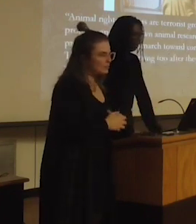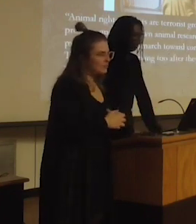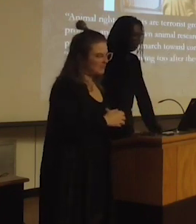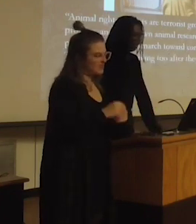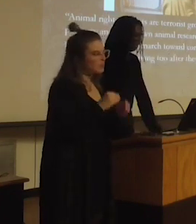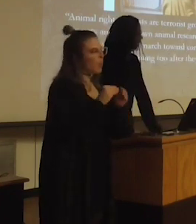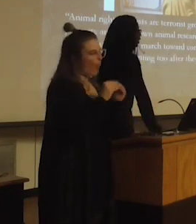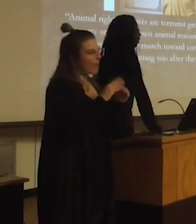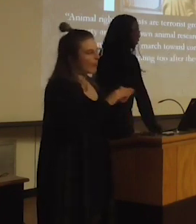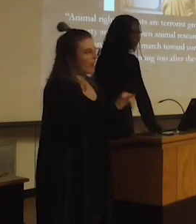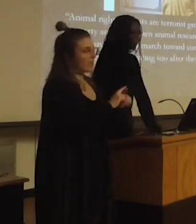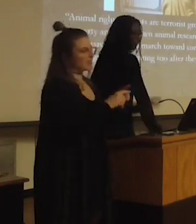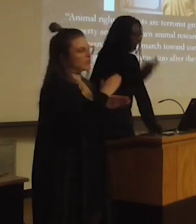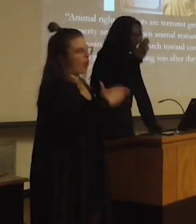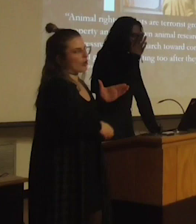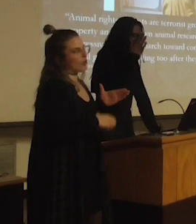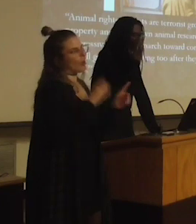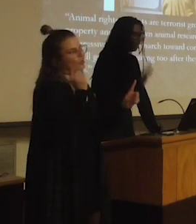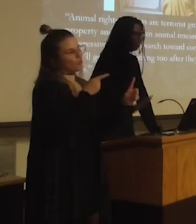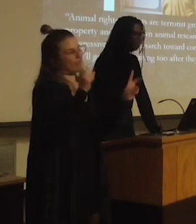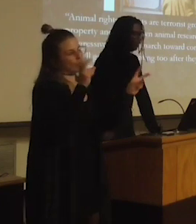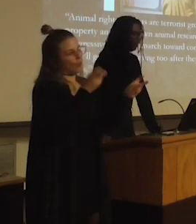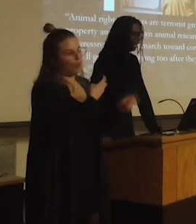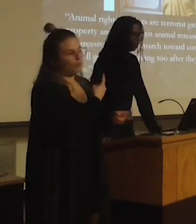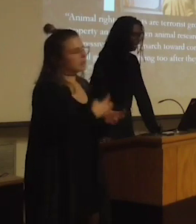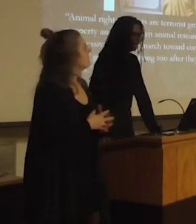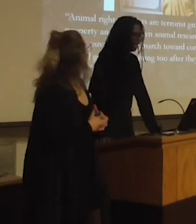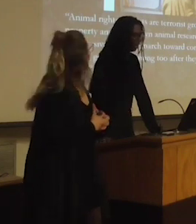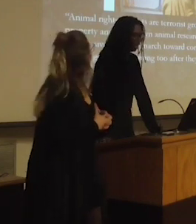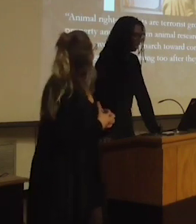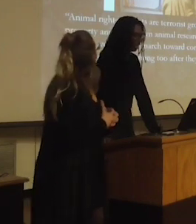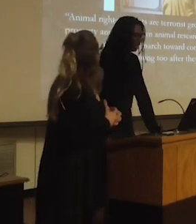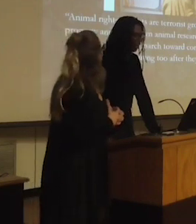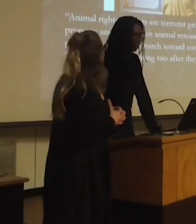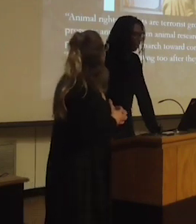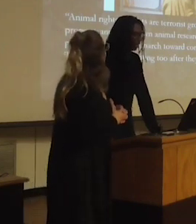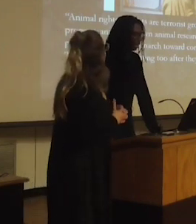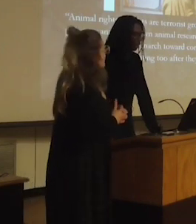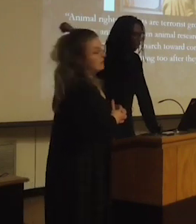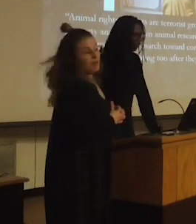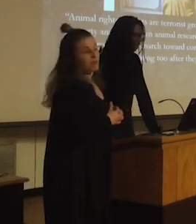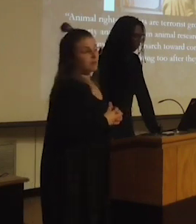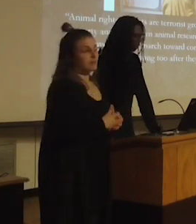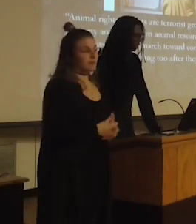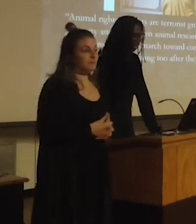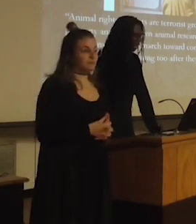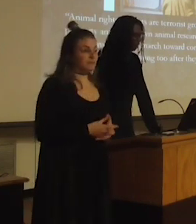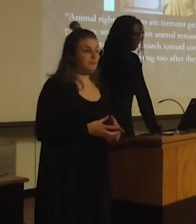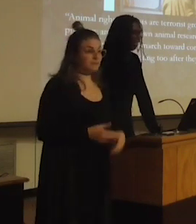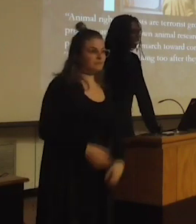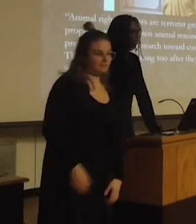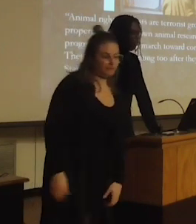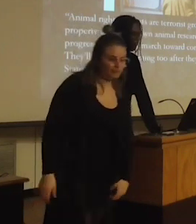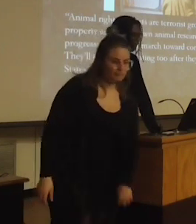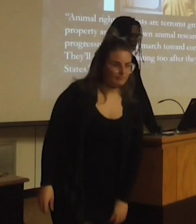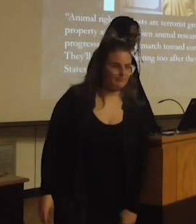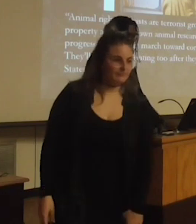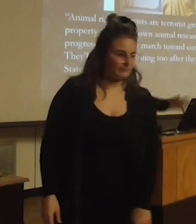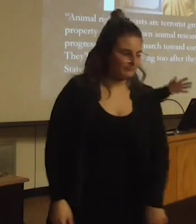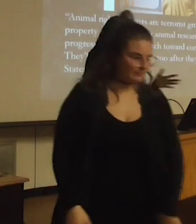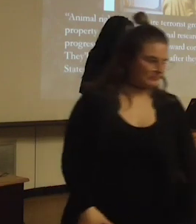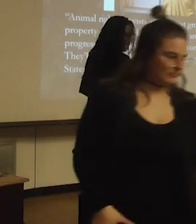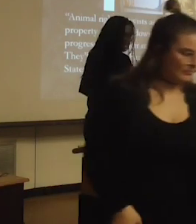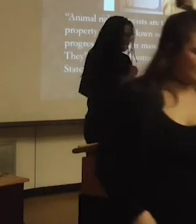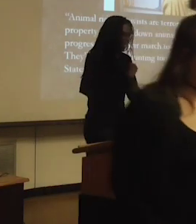an article, like, this is a direct quote too, by the way. Animal rights groups are lesbian terrorists who want to take over government. And this is a quote from a